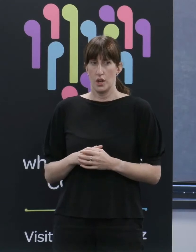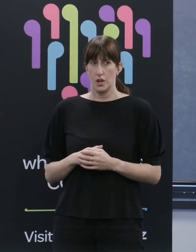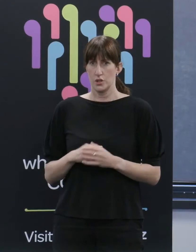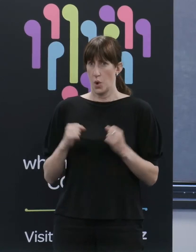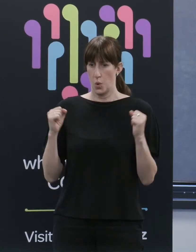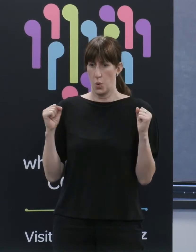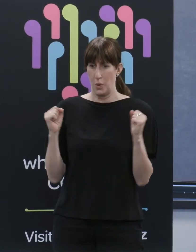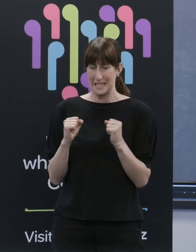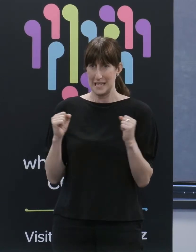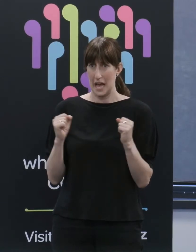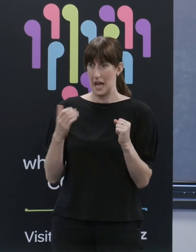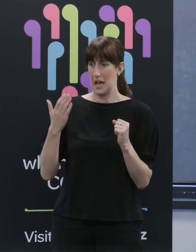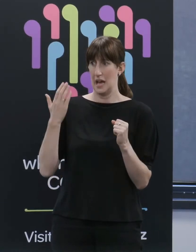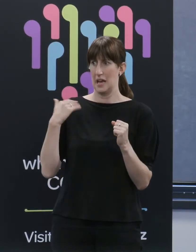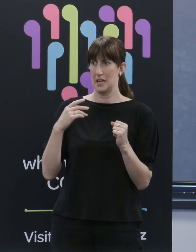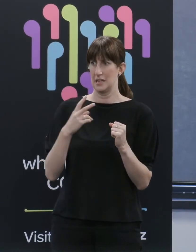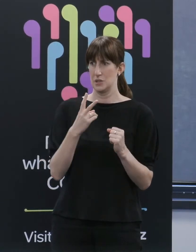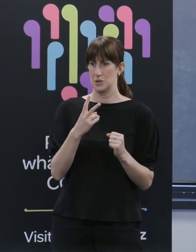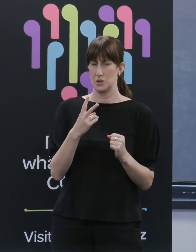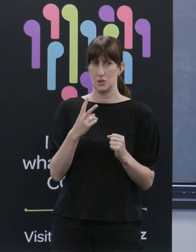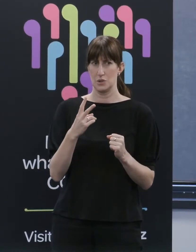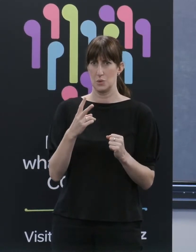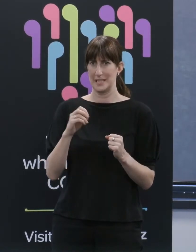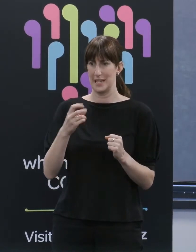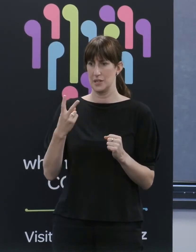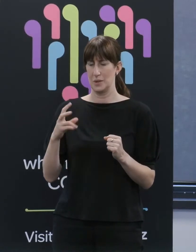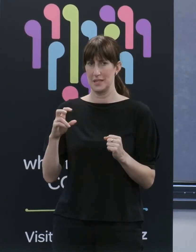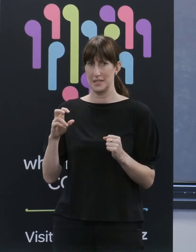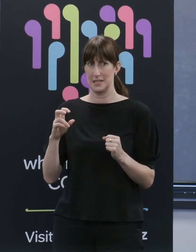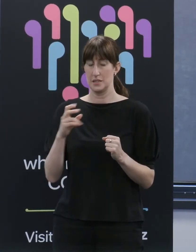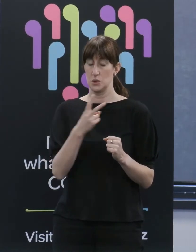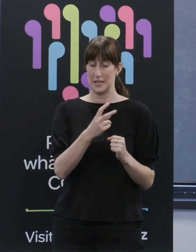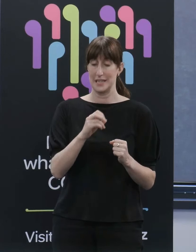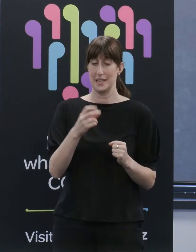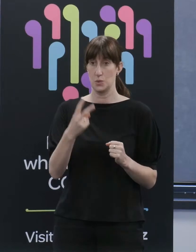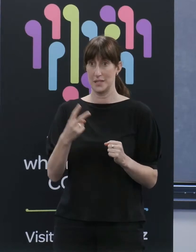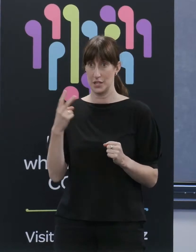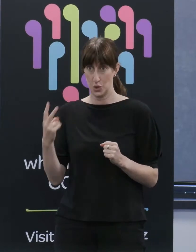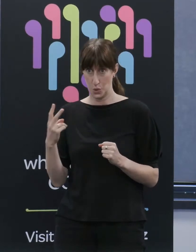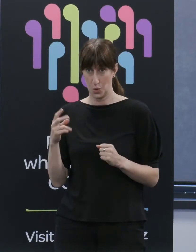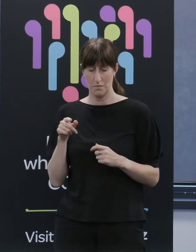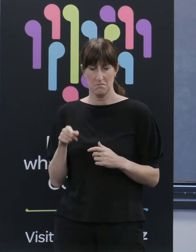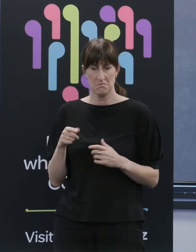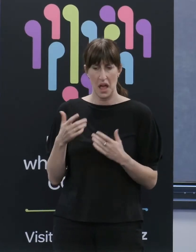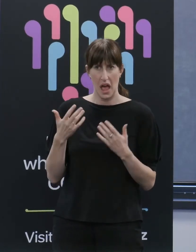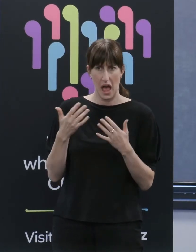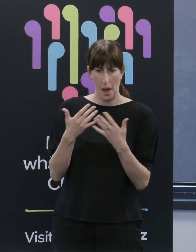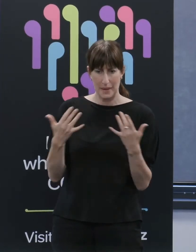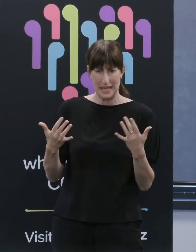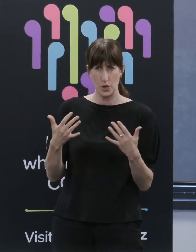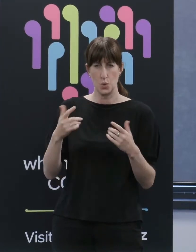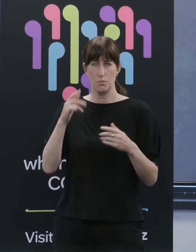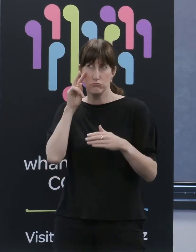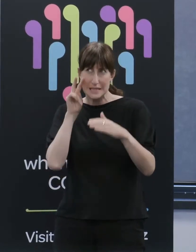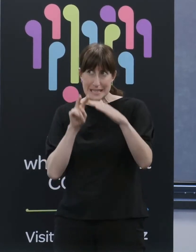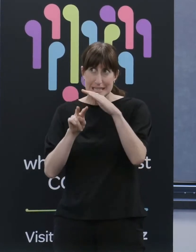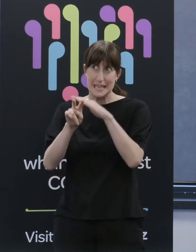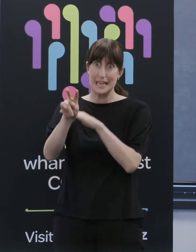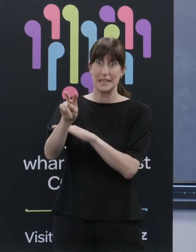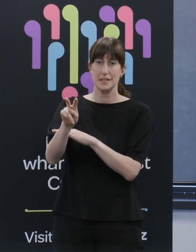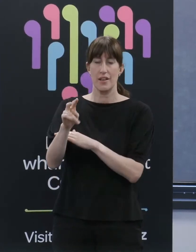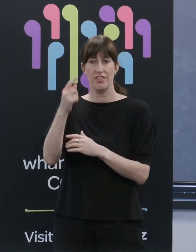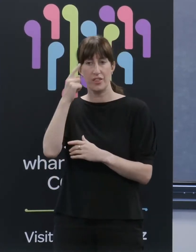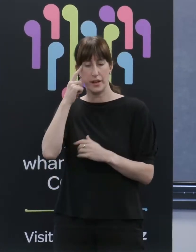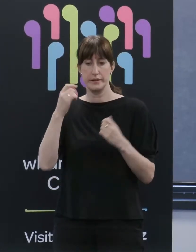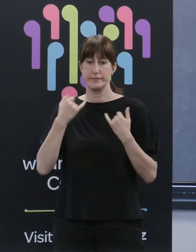sort of modelling has been done around how many people are expected to get ill, and also how many are expected to be hospitalised